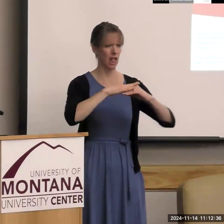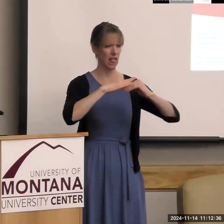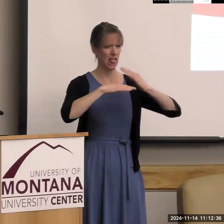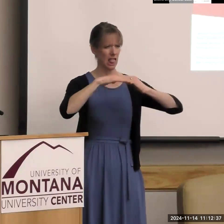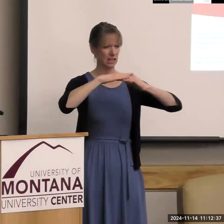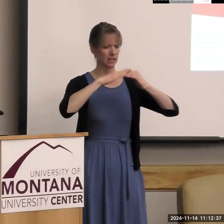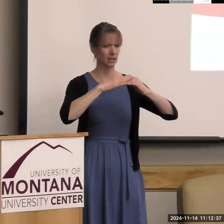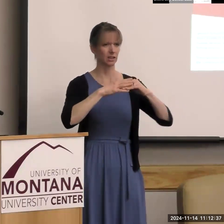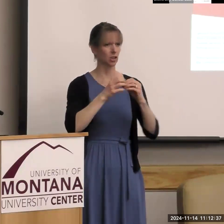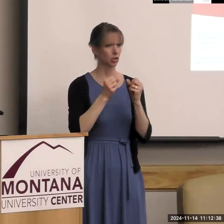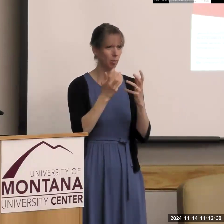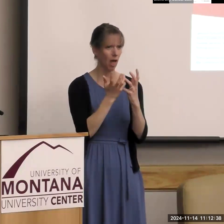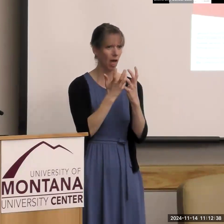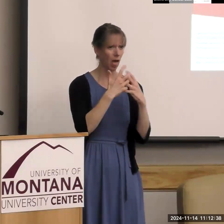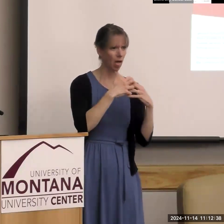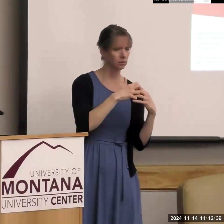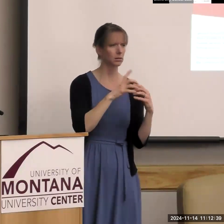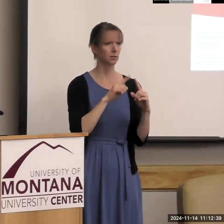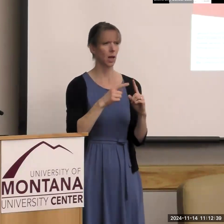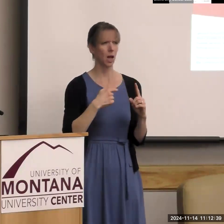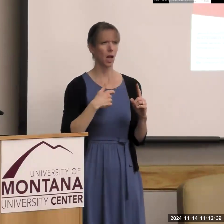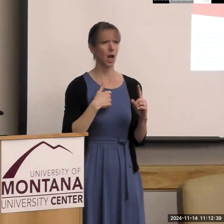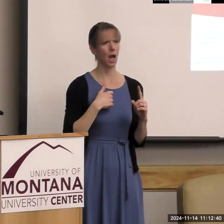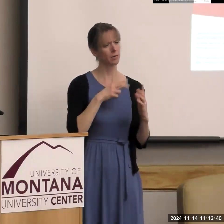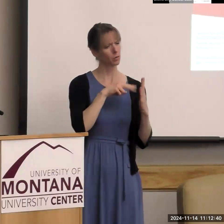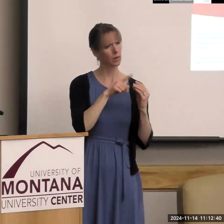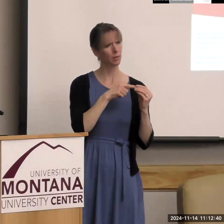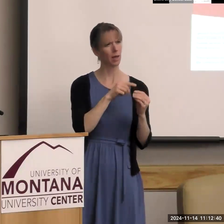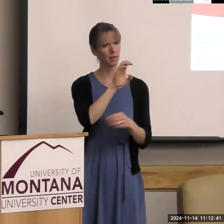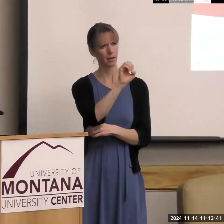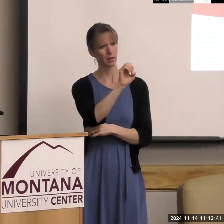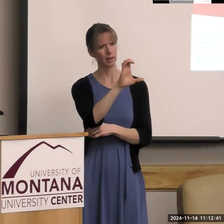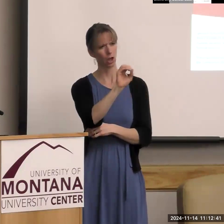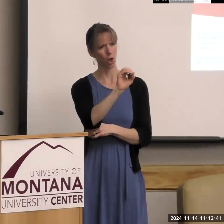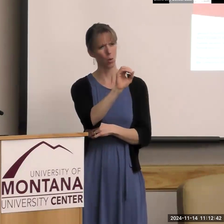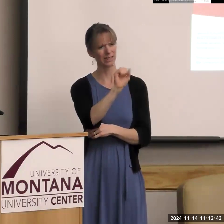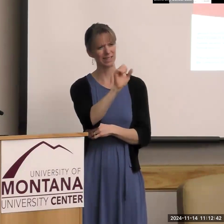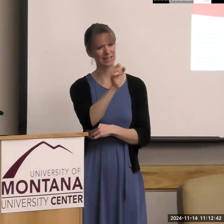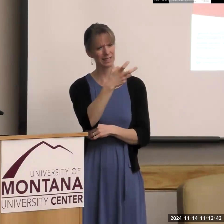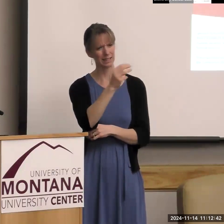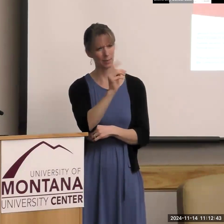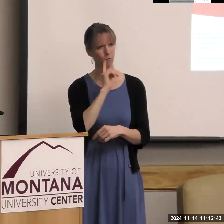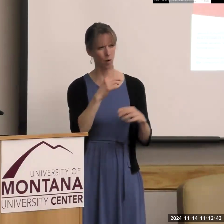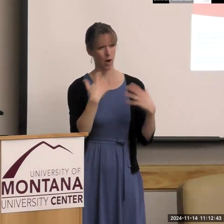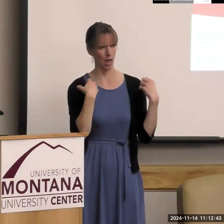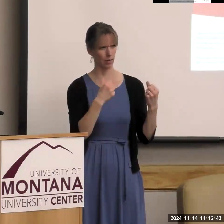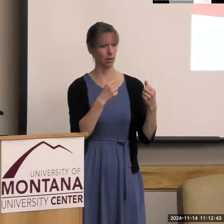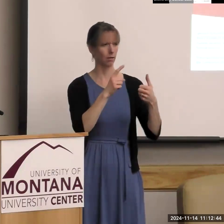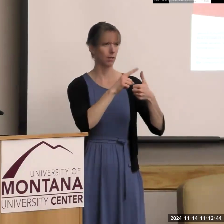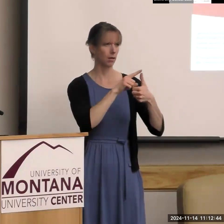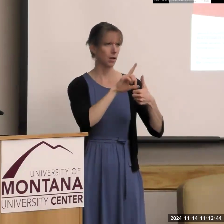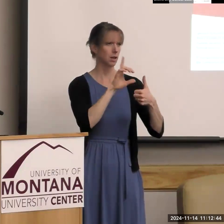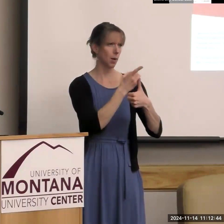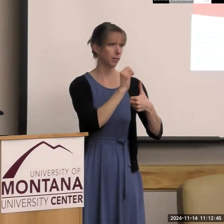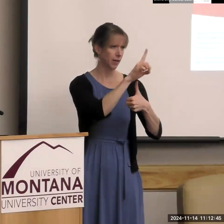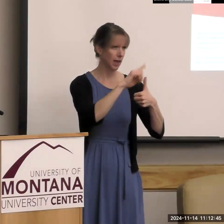saying. But I've been kind of reading about like an ecosystem of health, right? Because it's like you have all these departments. So you have the Department of Education,